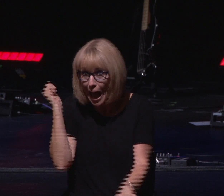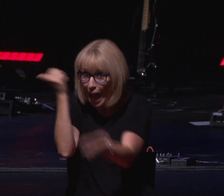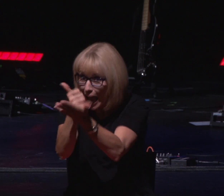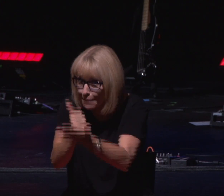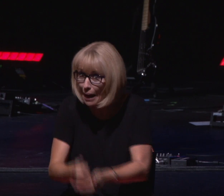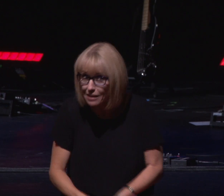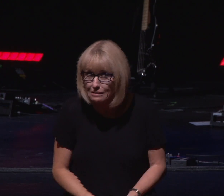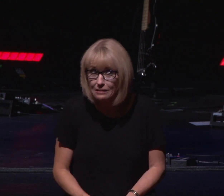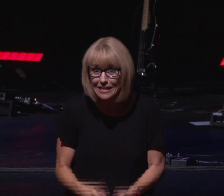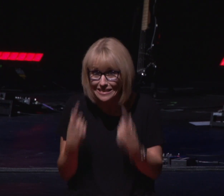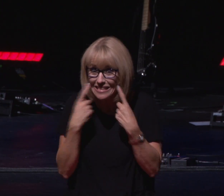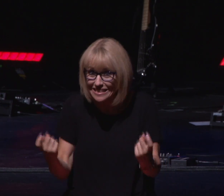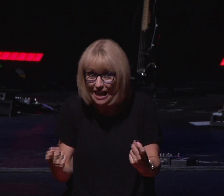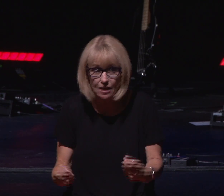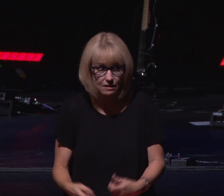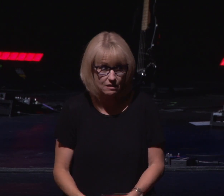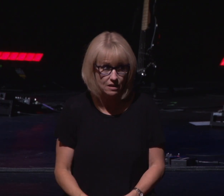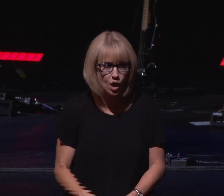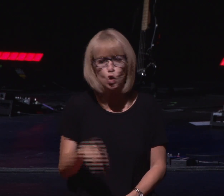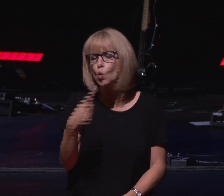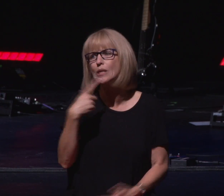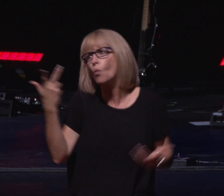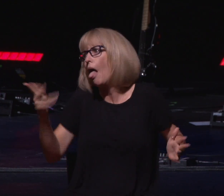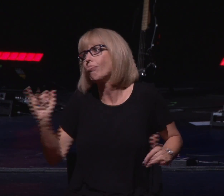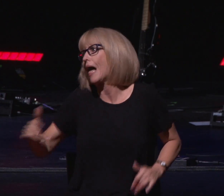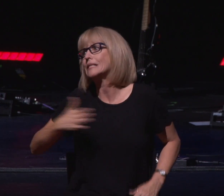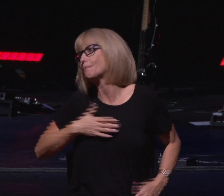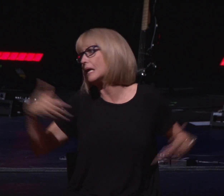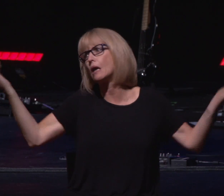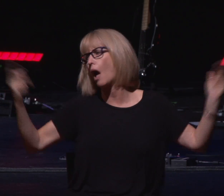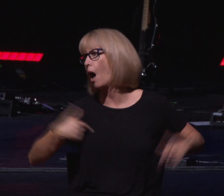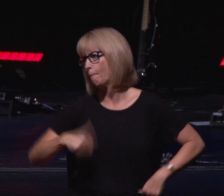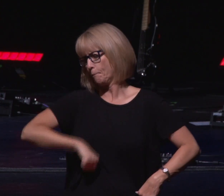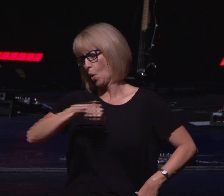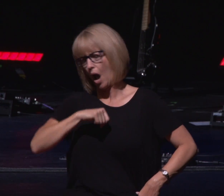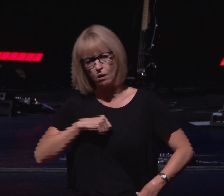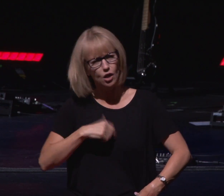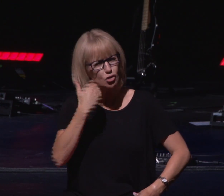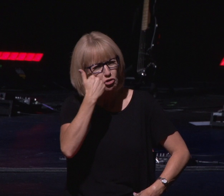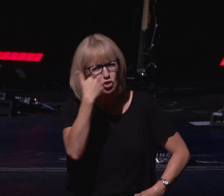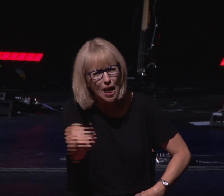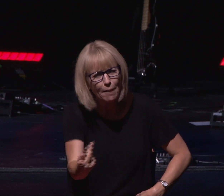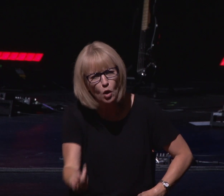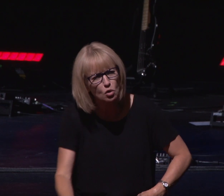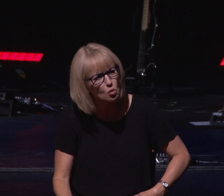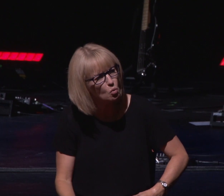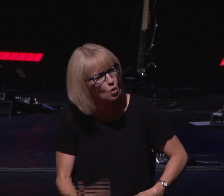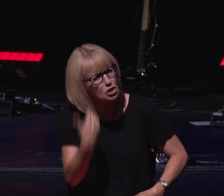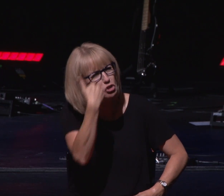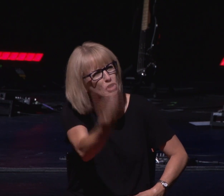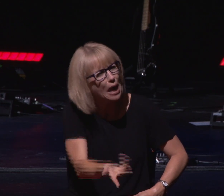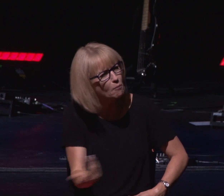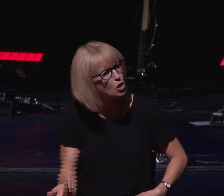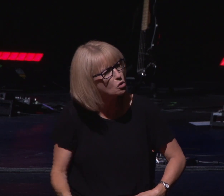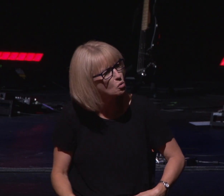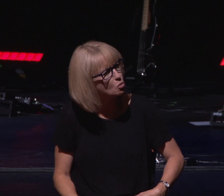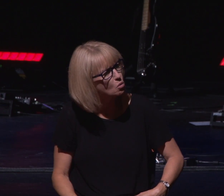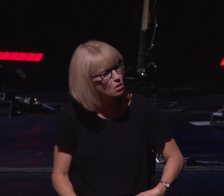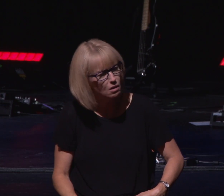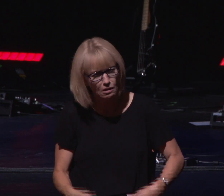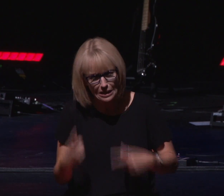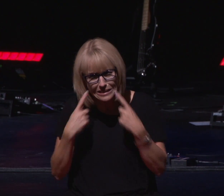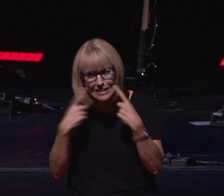it's there. And some of us just say, well, that's just how I am, and you're proud of it, and shame on you when you say that. Because it is a